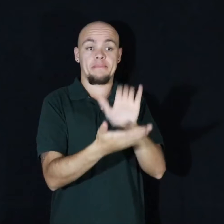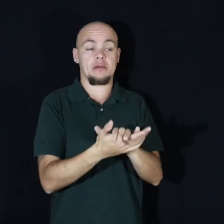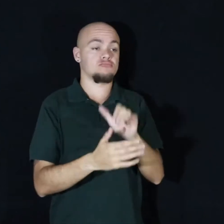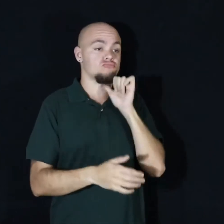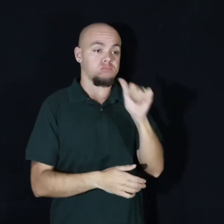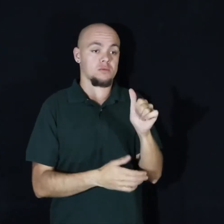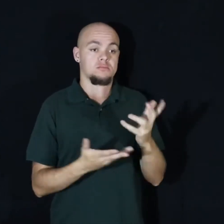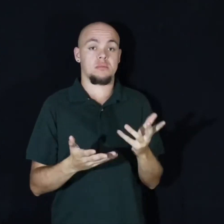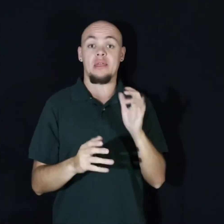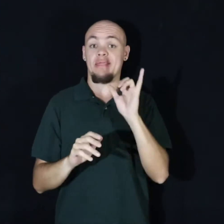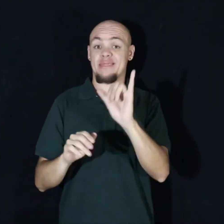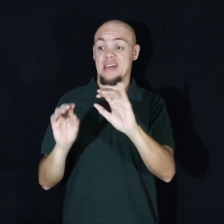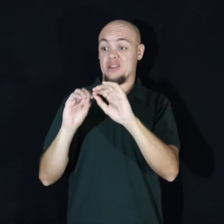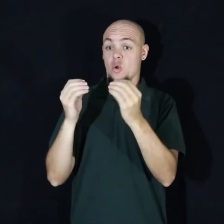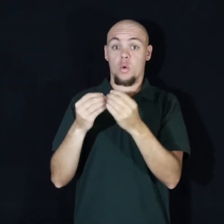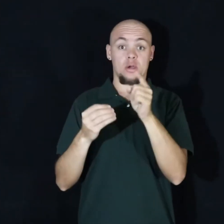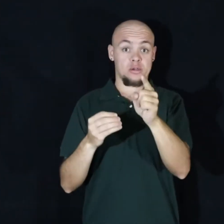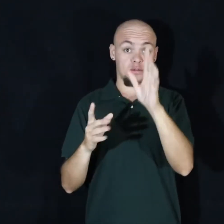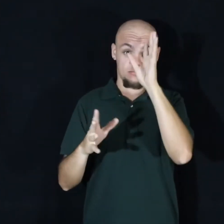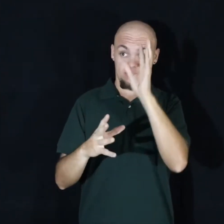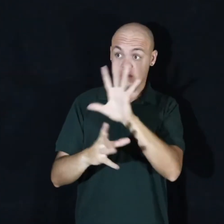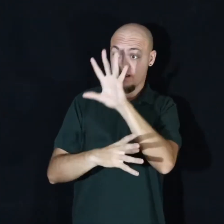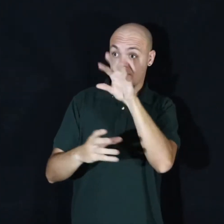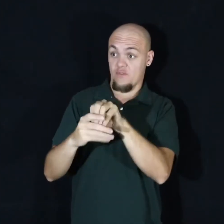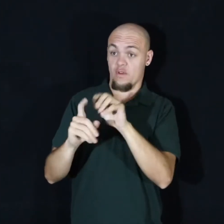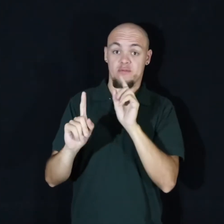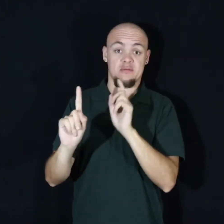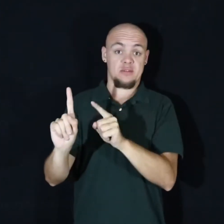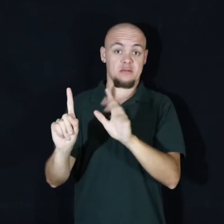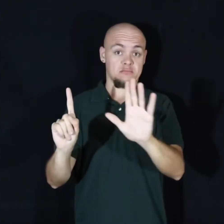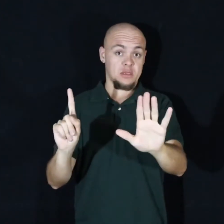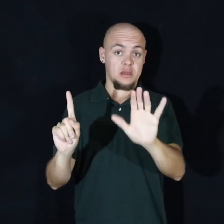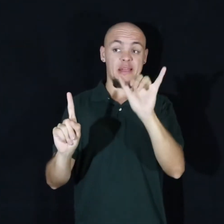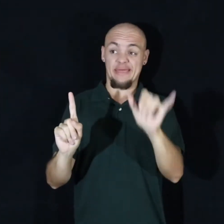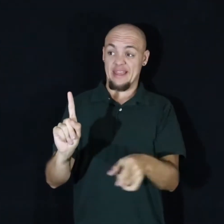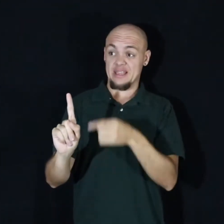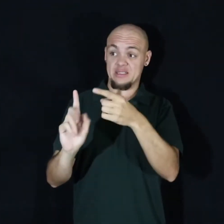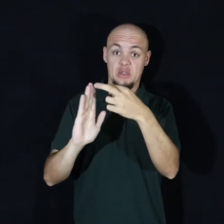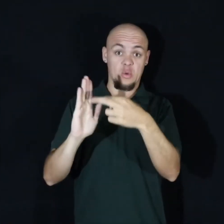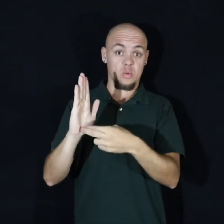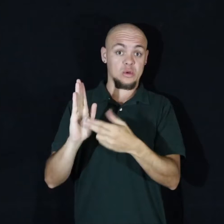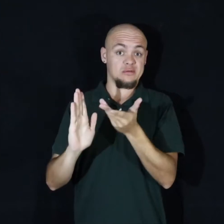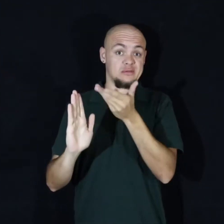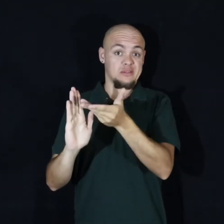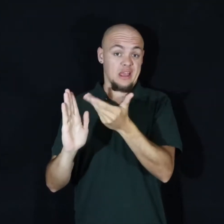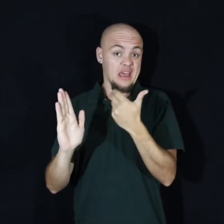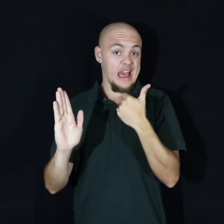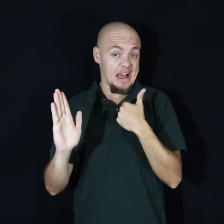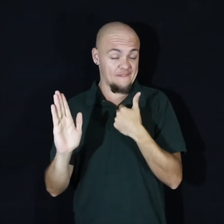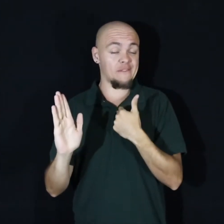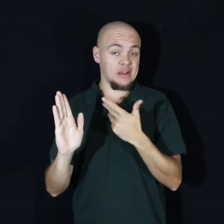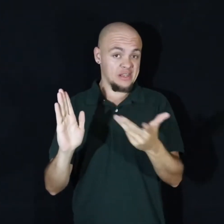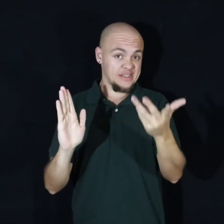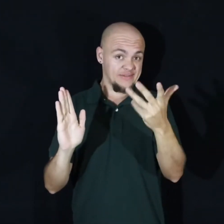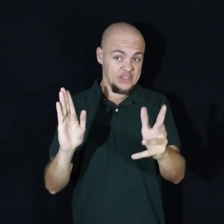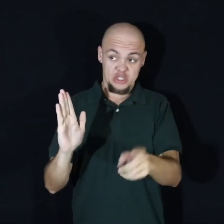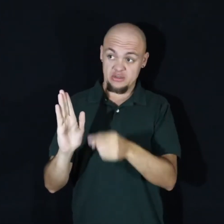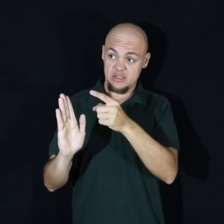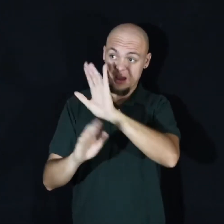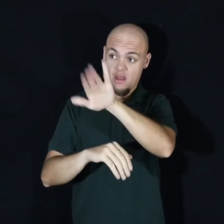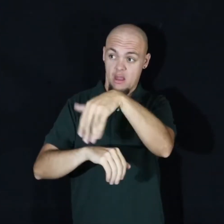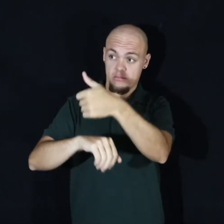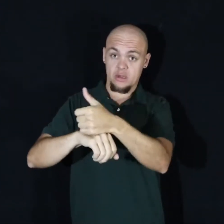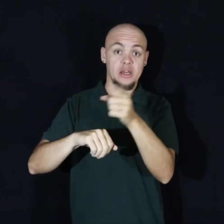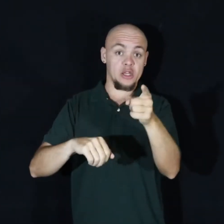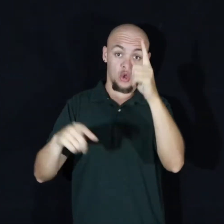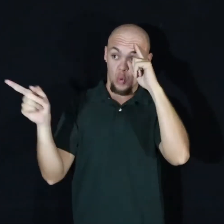do same-sex marriages. And if that is the organization that you have chosen to join, if that is the rules that are imposed